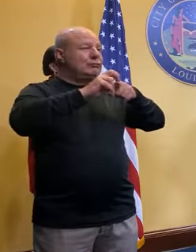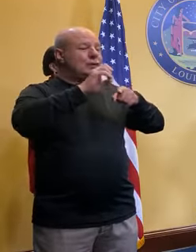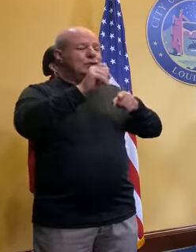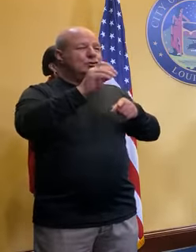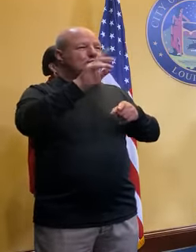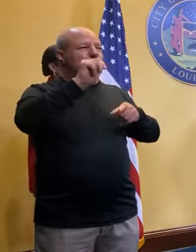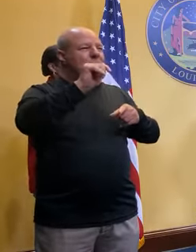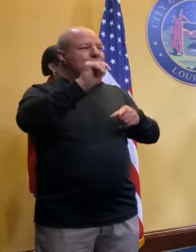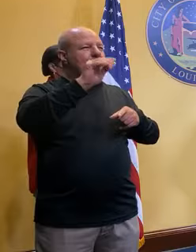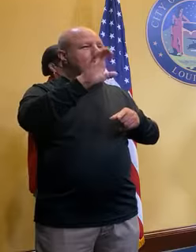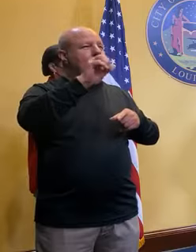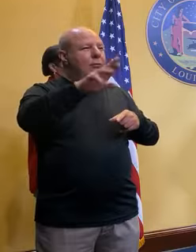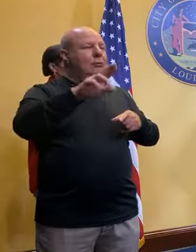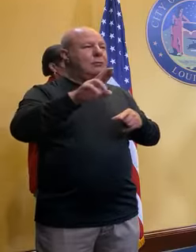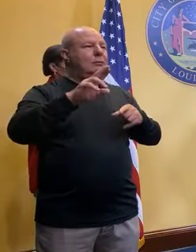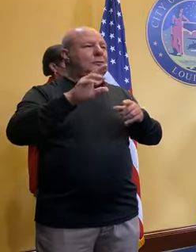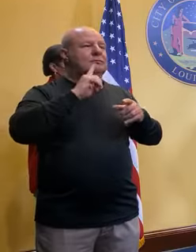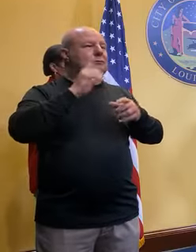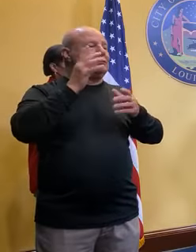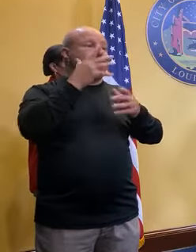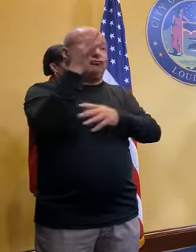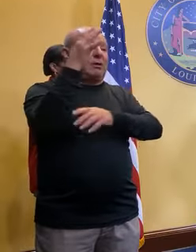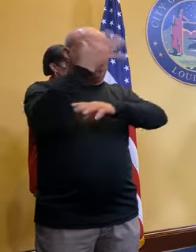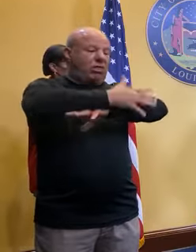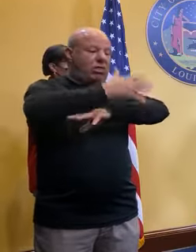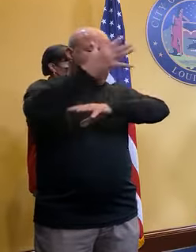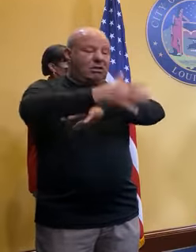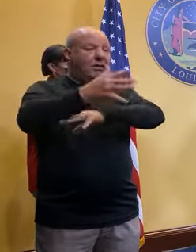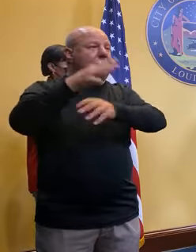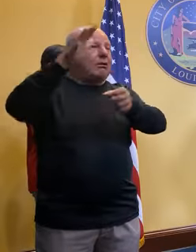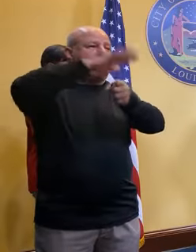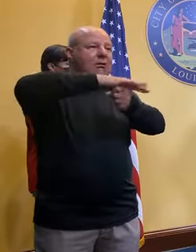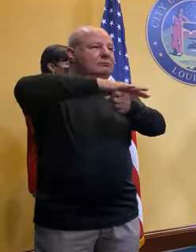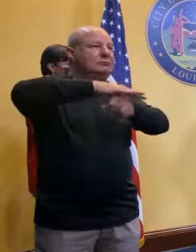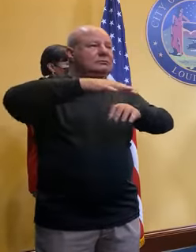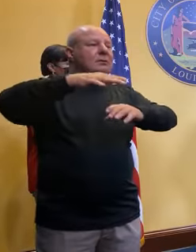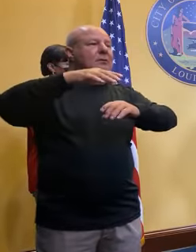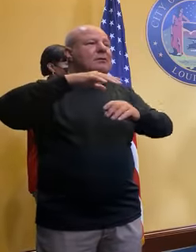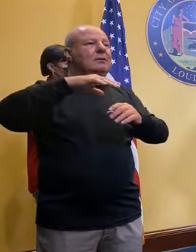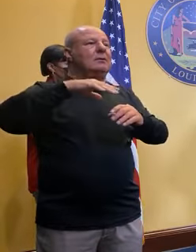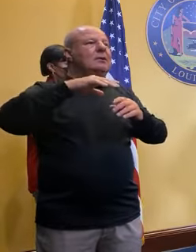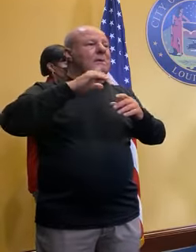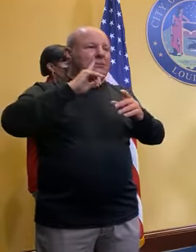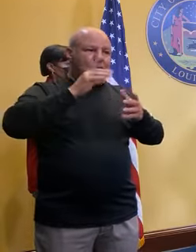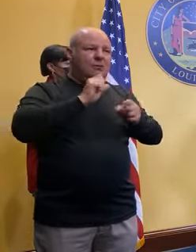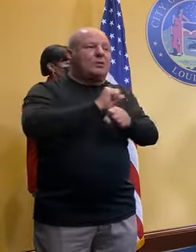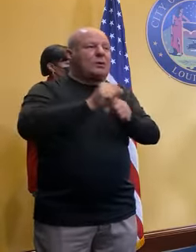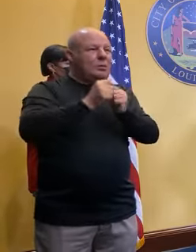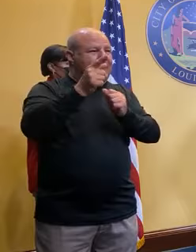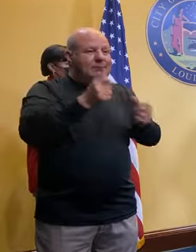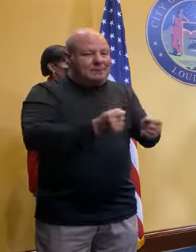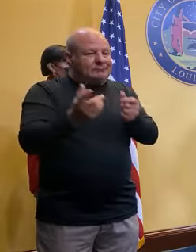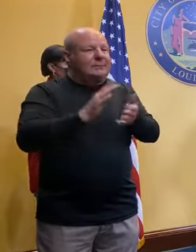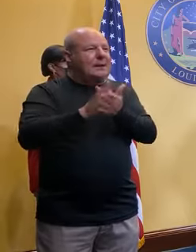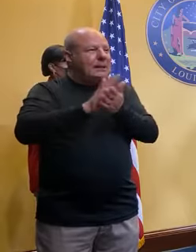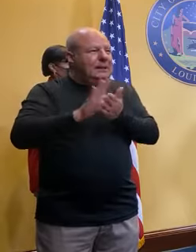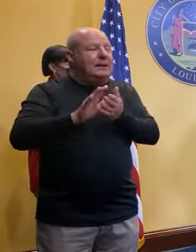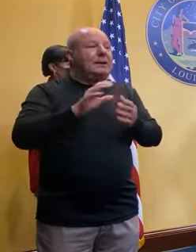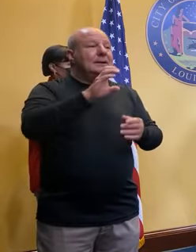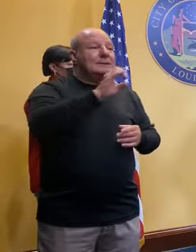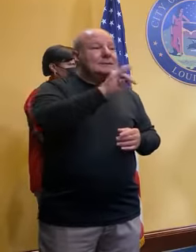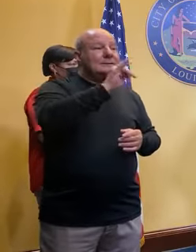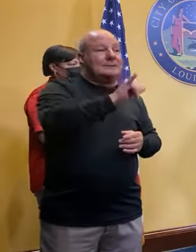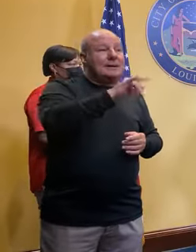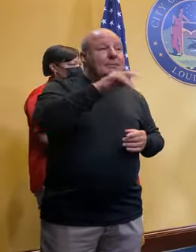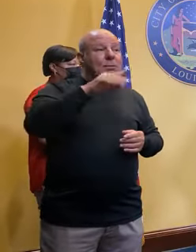trees. That's been tasked to them. We have Ann working with those guard folks to help out City Park, to help out Audubon Park where needed. As long